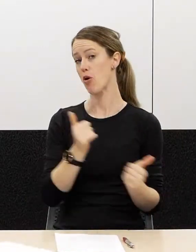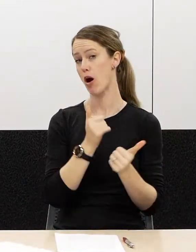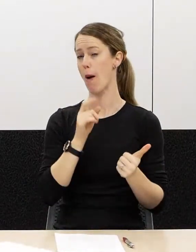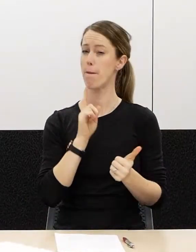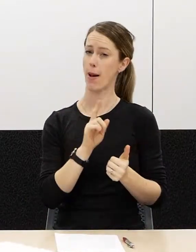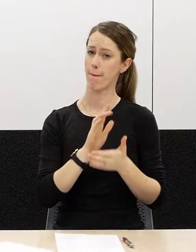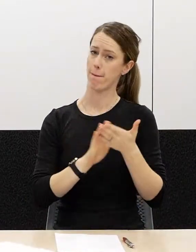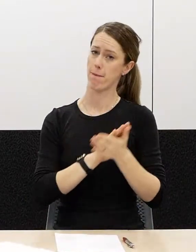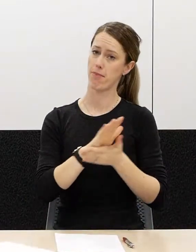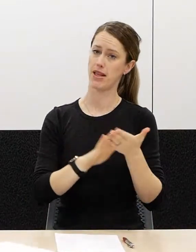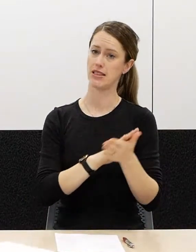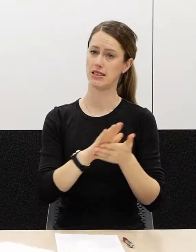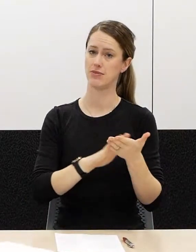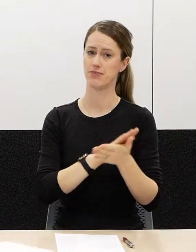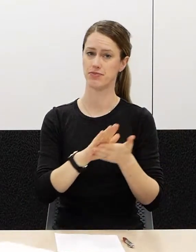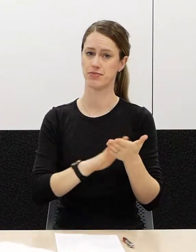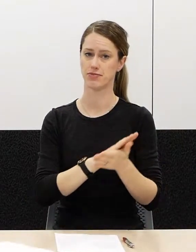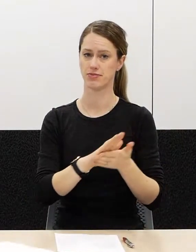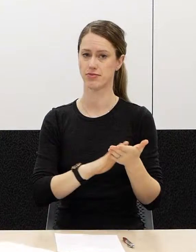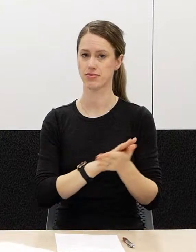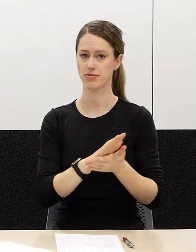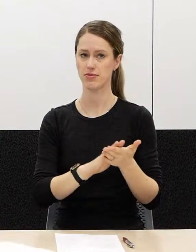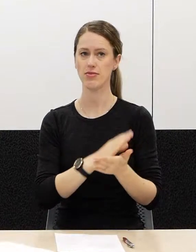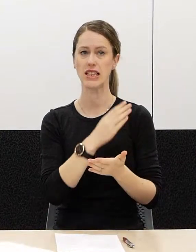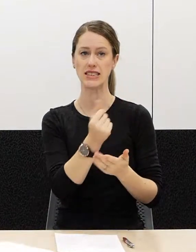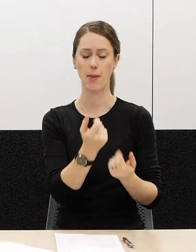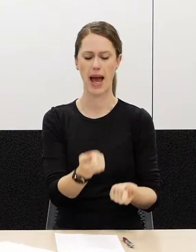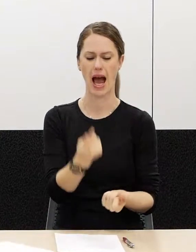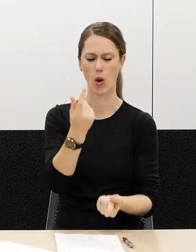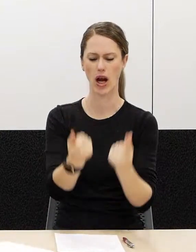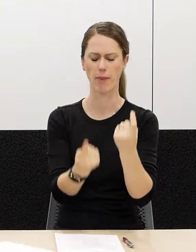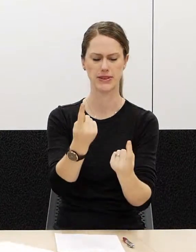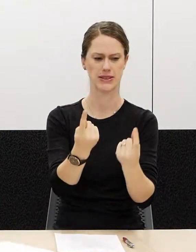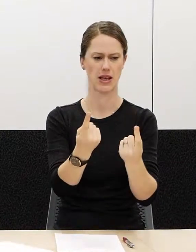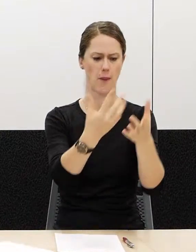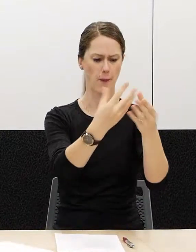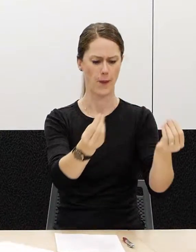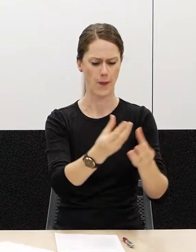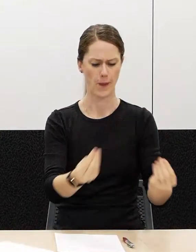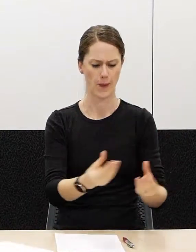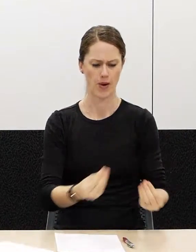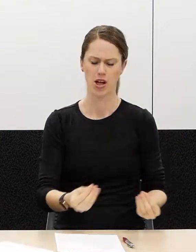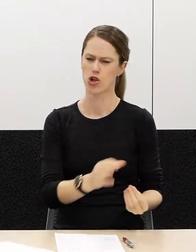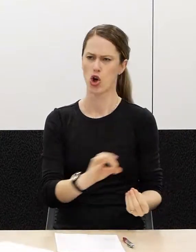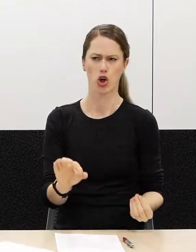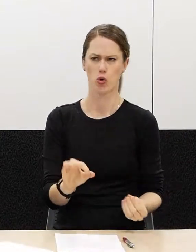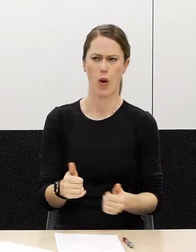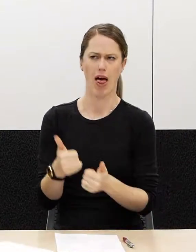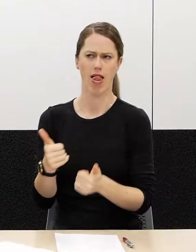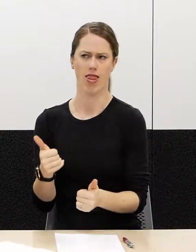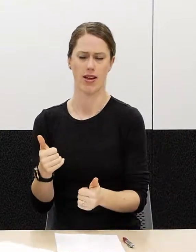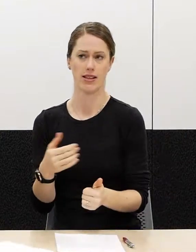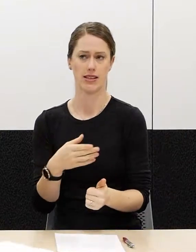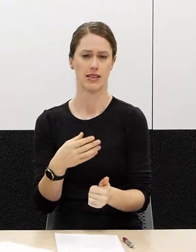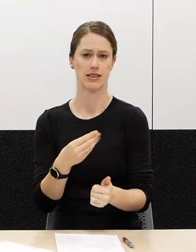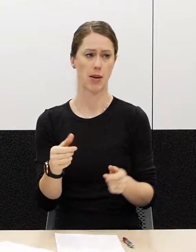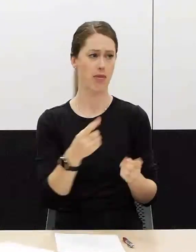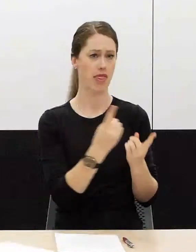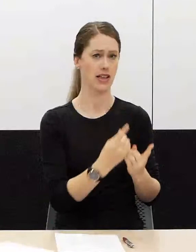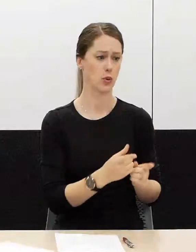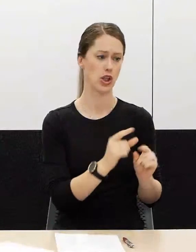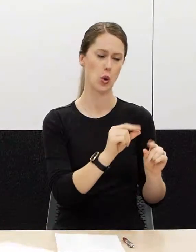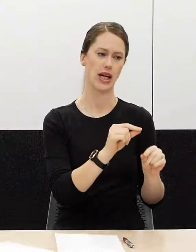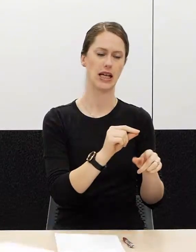that there is some patchy outcomes. There are some areas where we're not doing so well. There's some things that we're doing which are